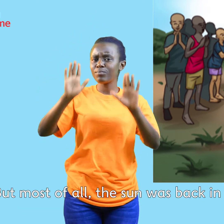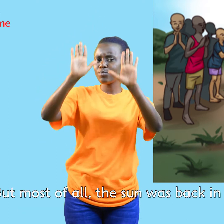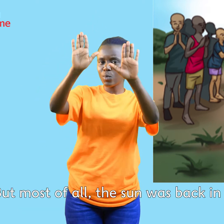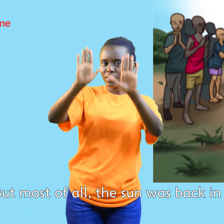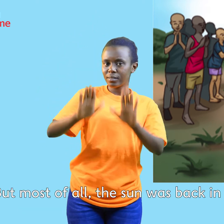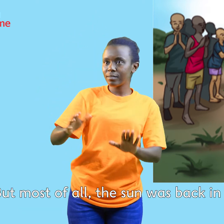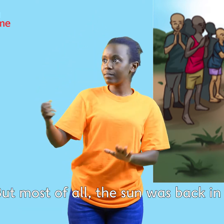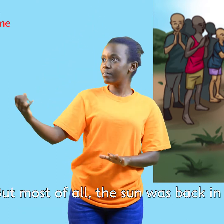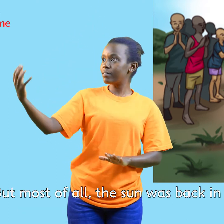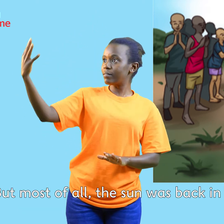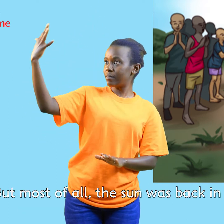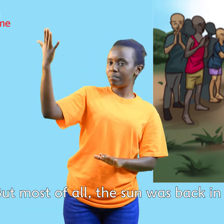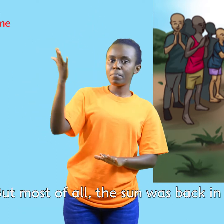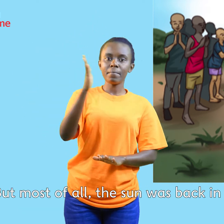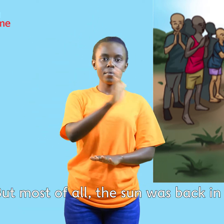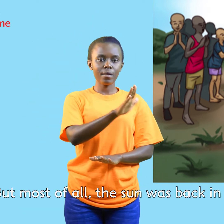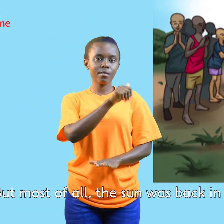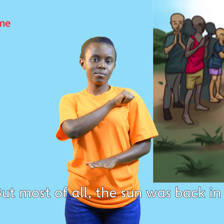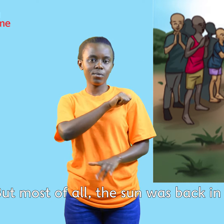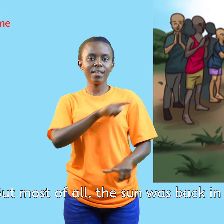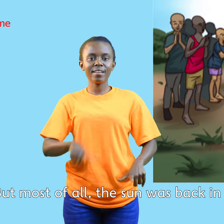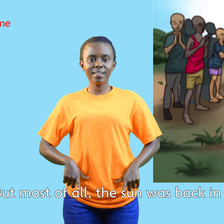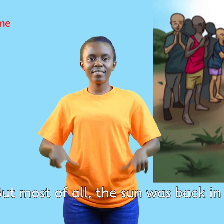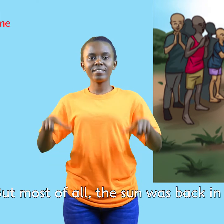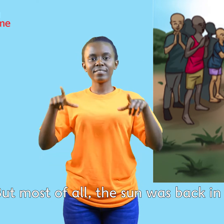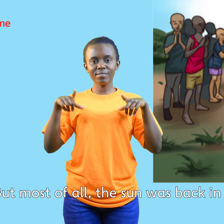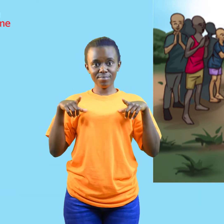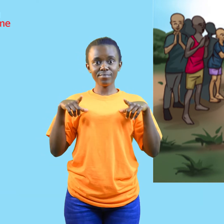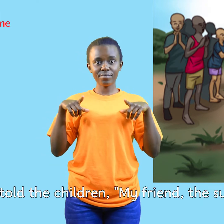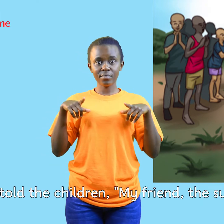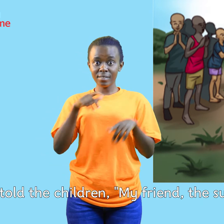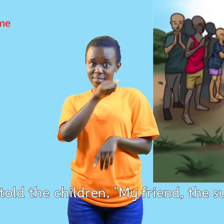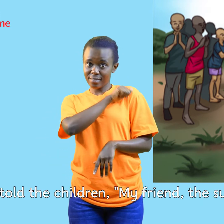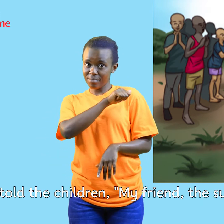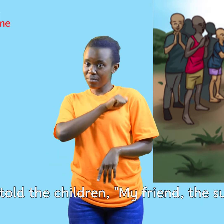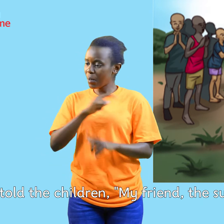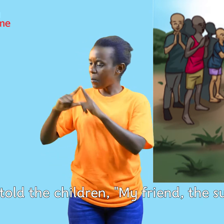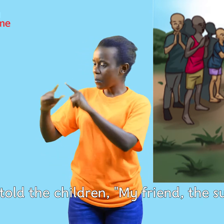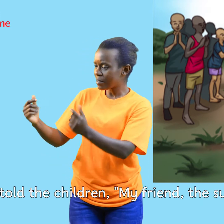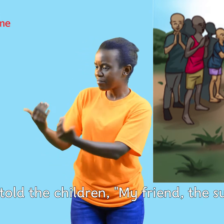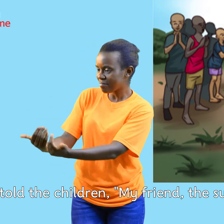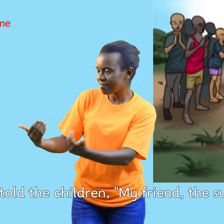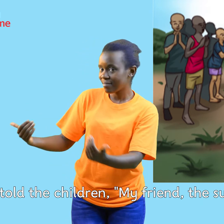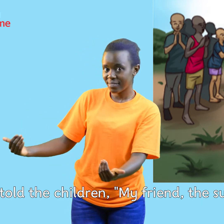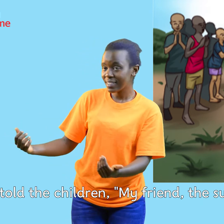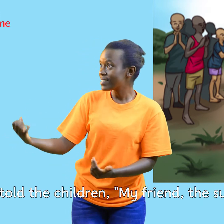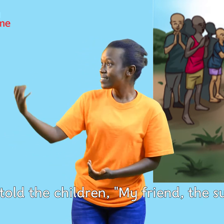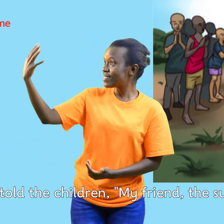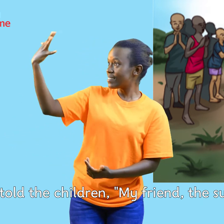But most of all, the sun was back in her life. She told the children, "My